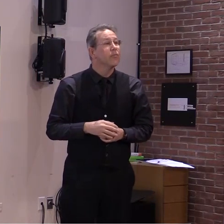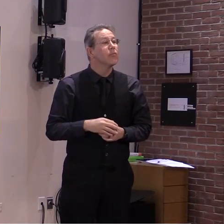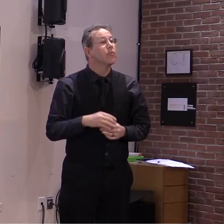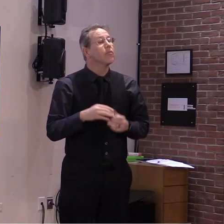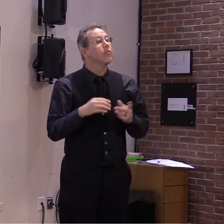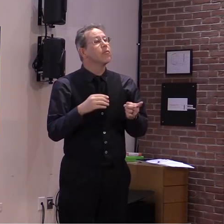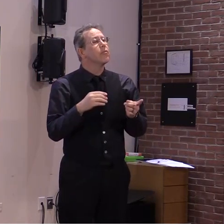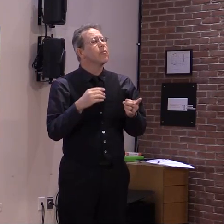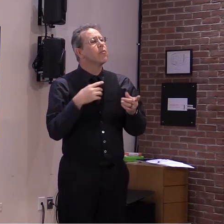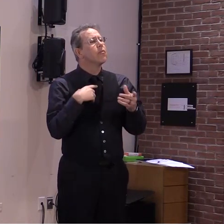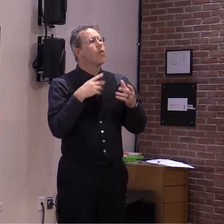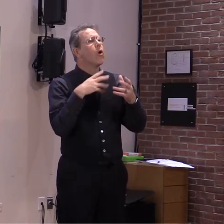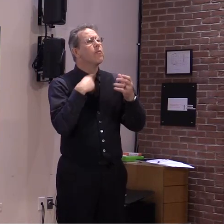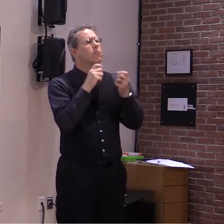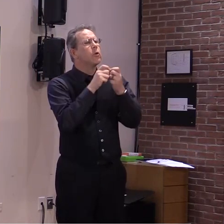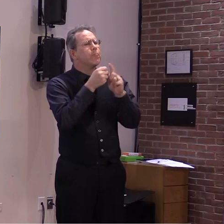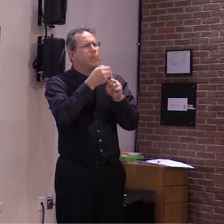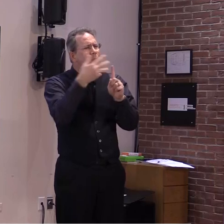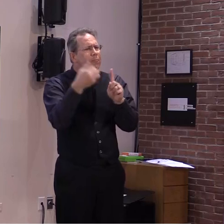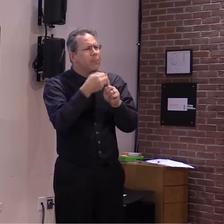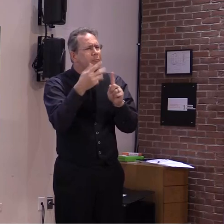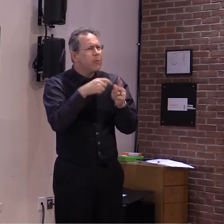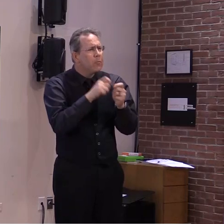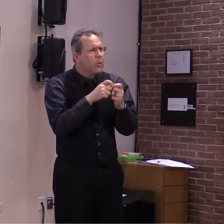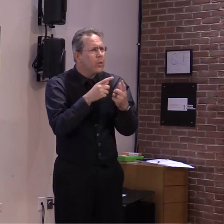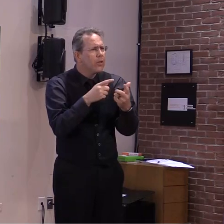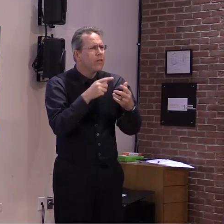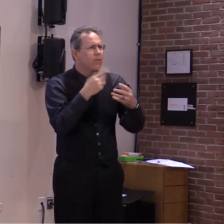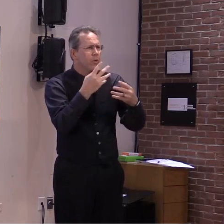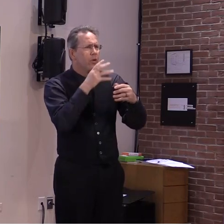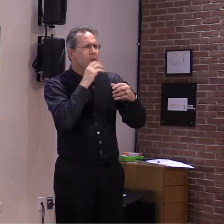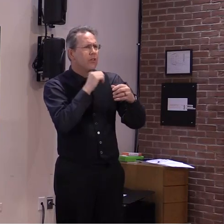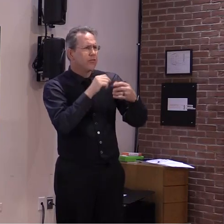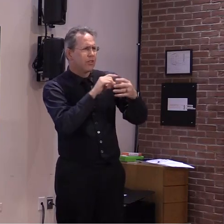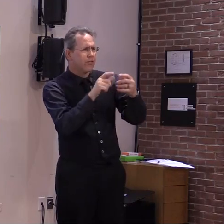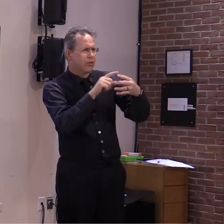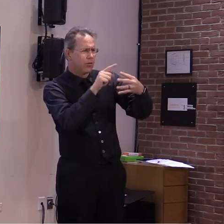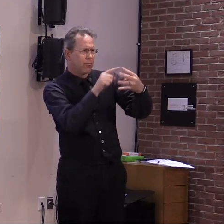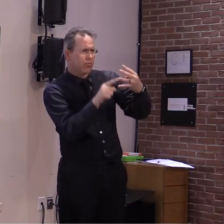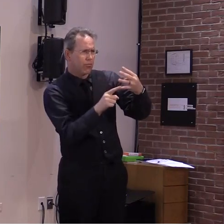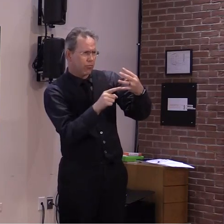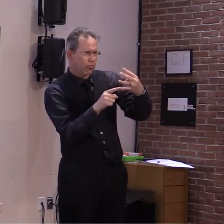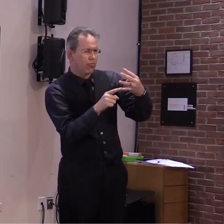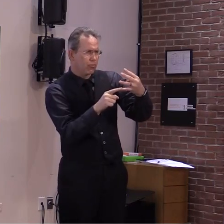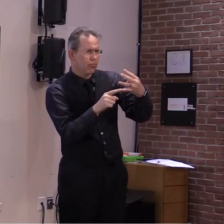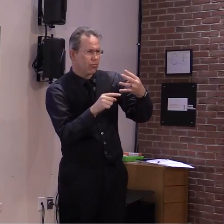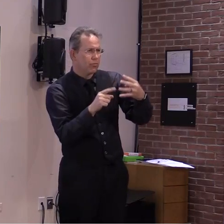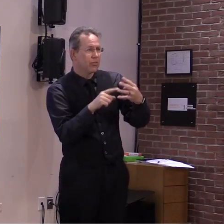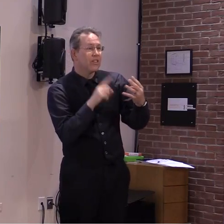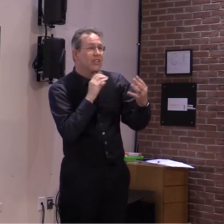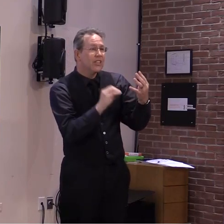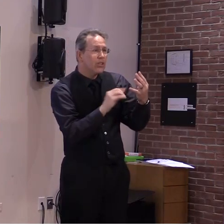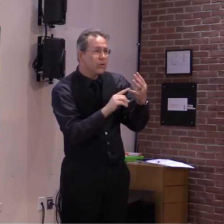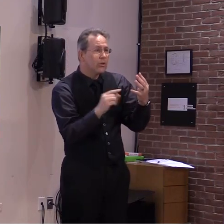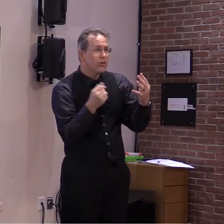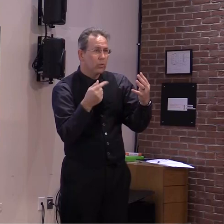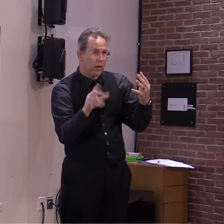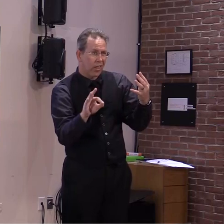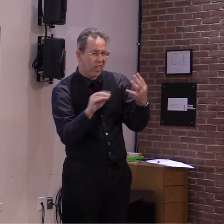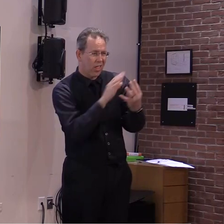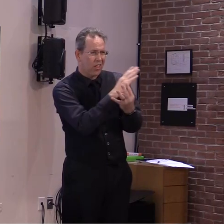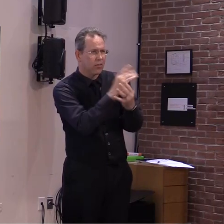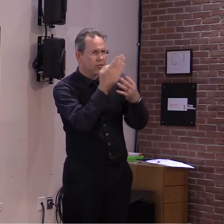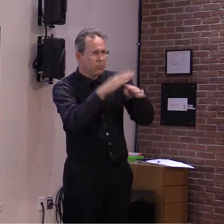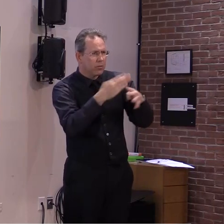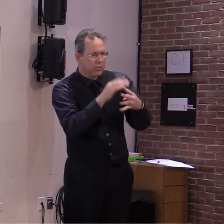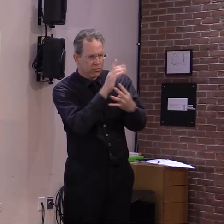granularity. This is looking at four different age groups between 0 and 29 years old. And you'll see that the age group that stands out